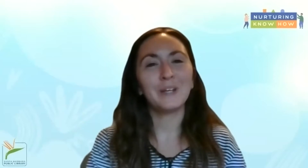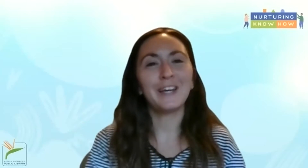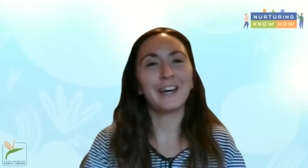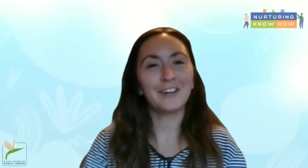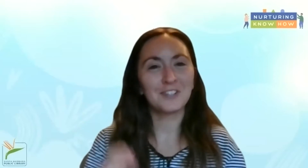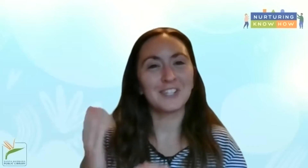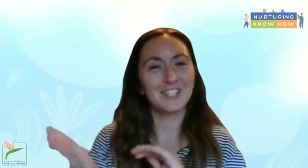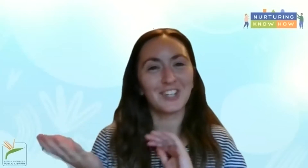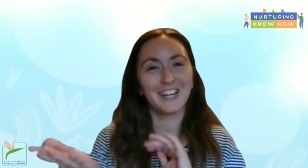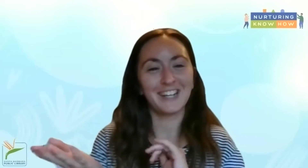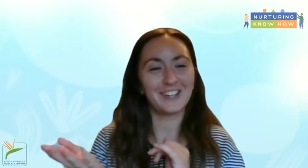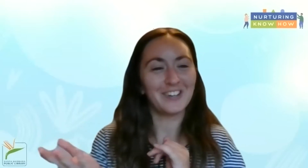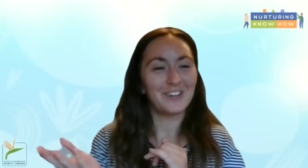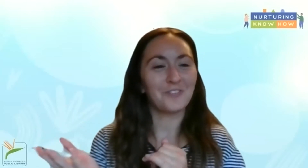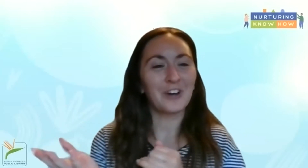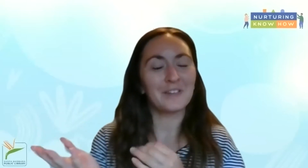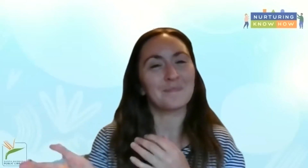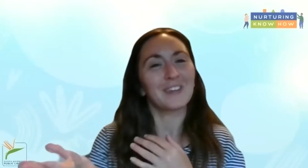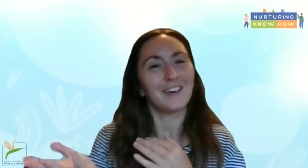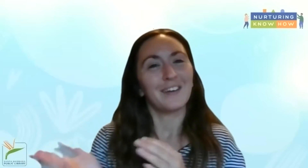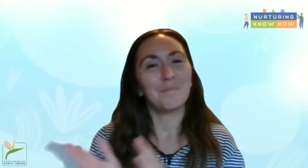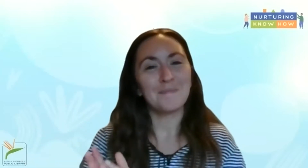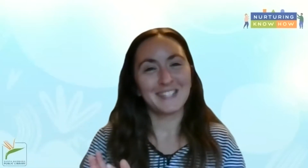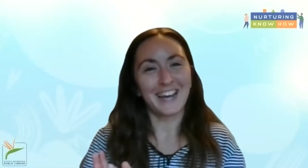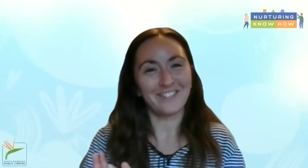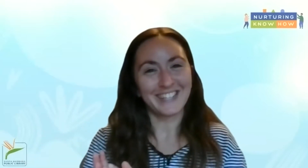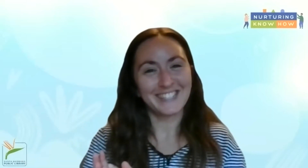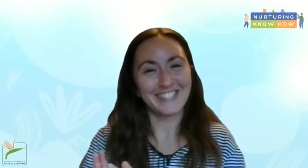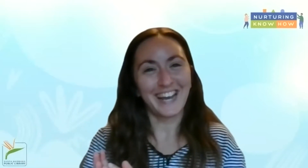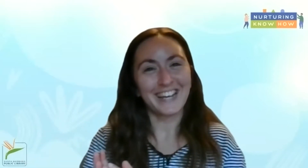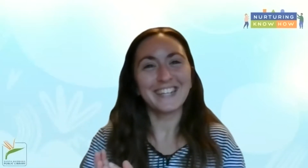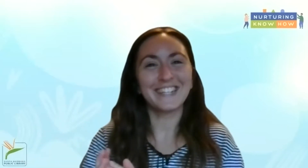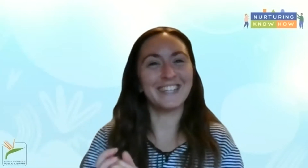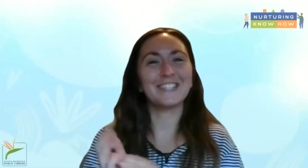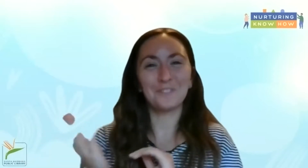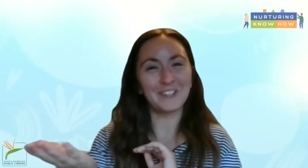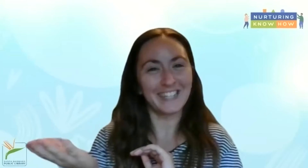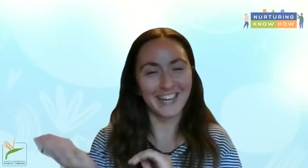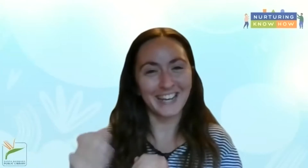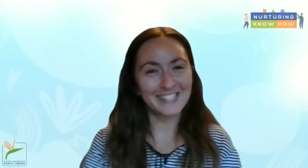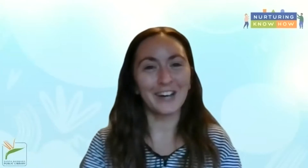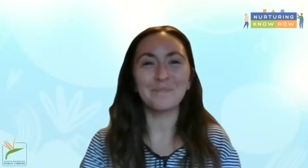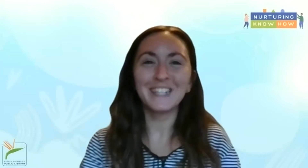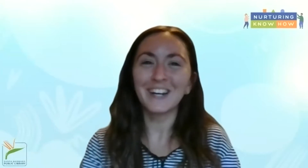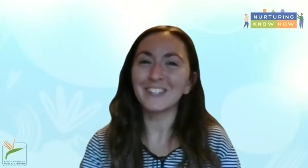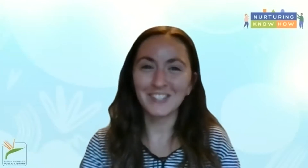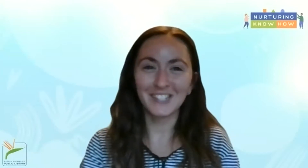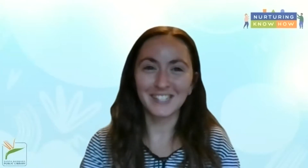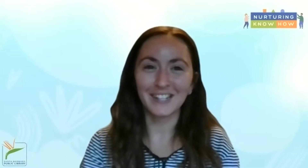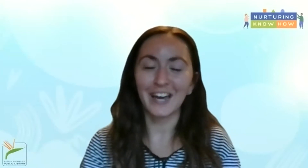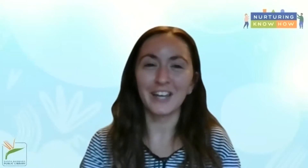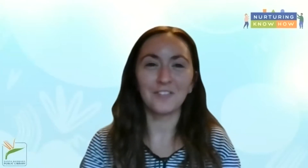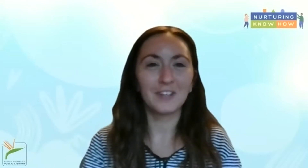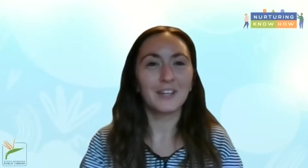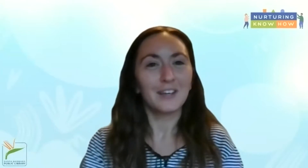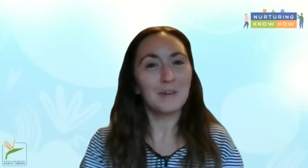And we have Ajani from Baby Sign with us today. He is fluent in ASL, but he also teaches